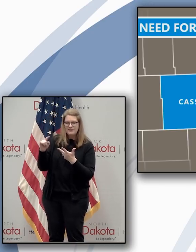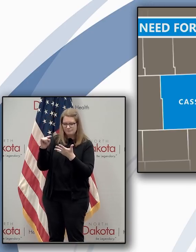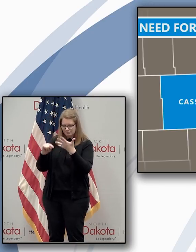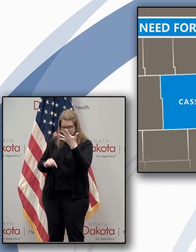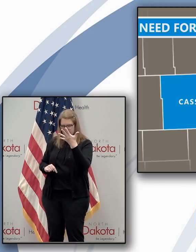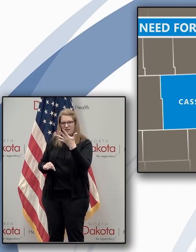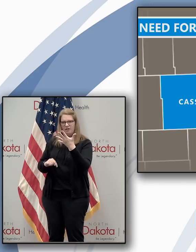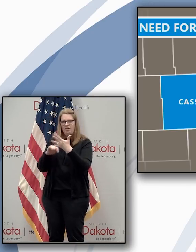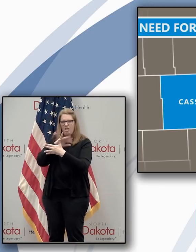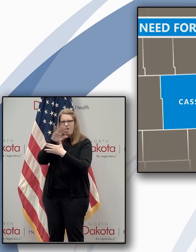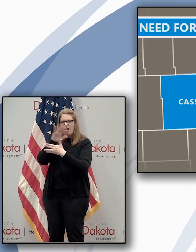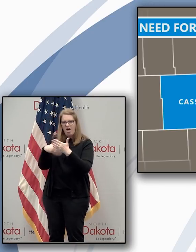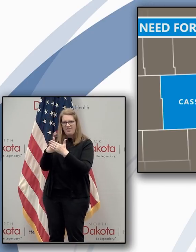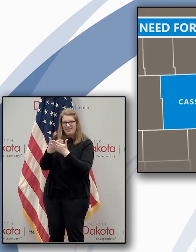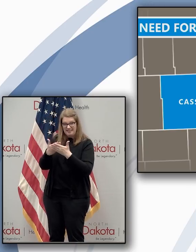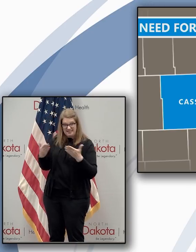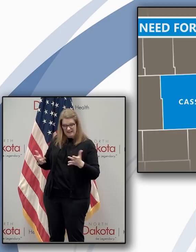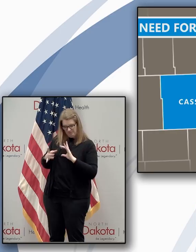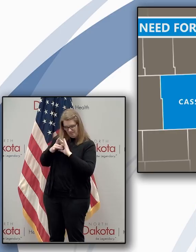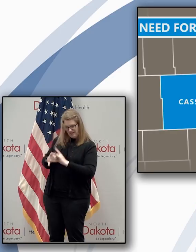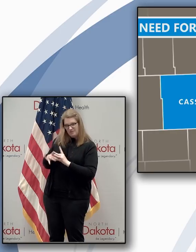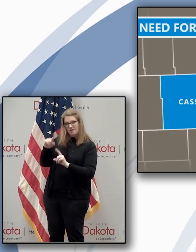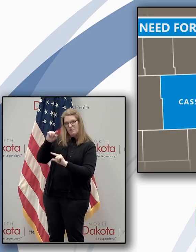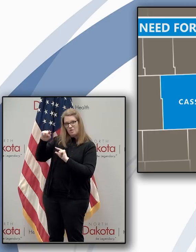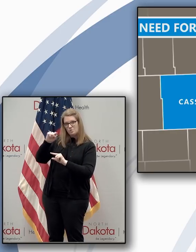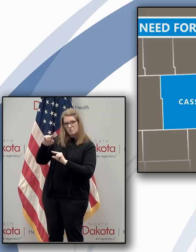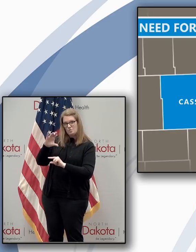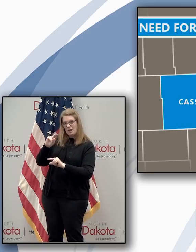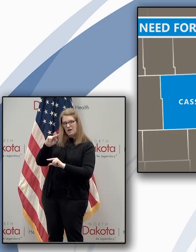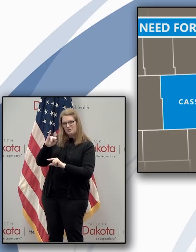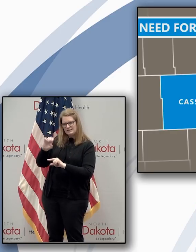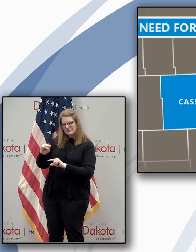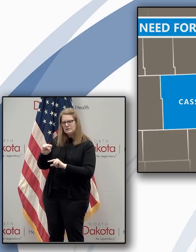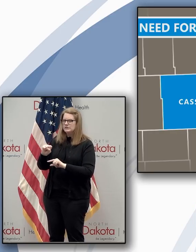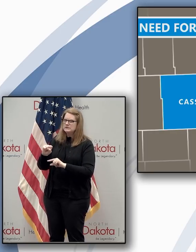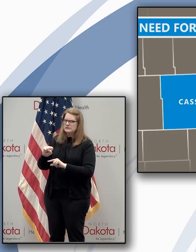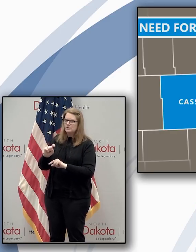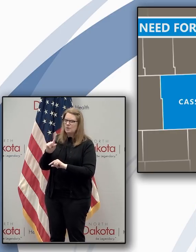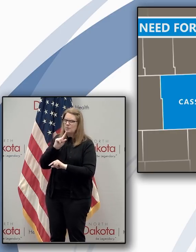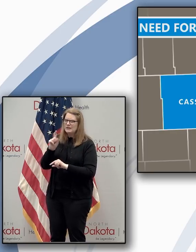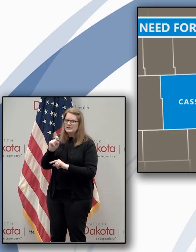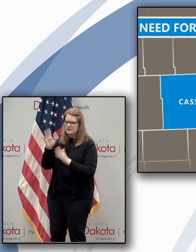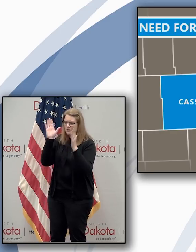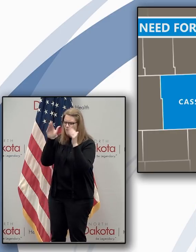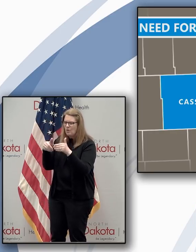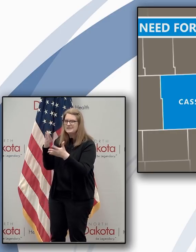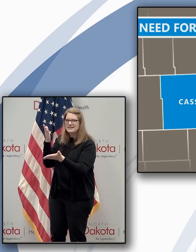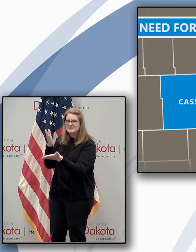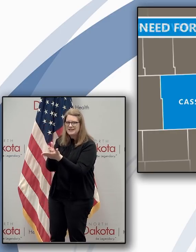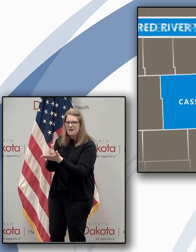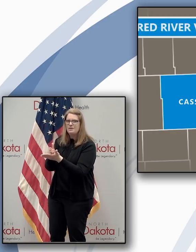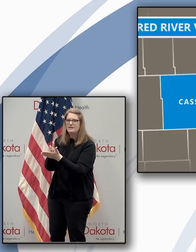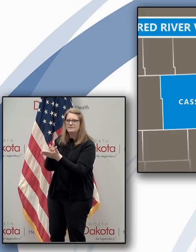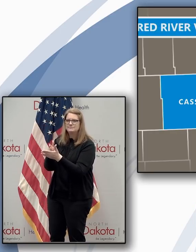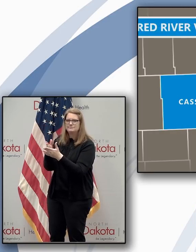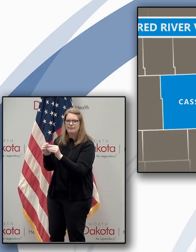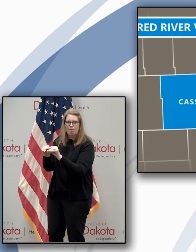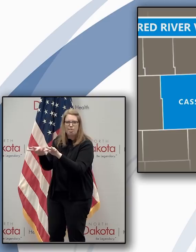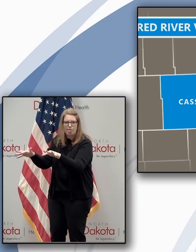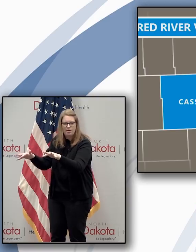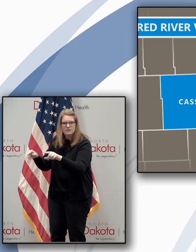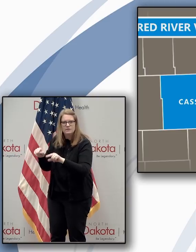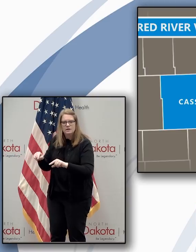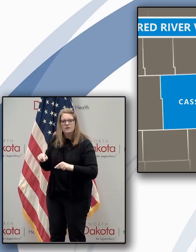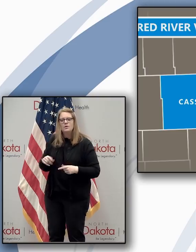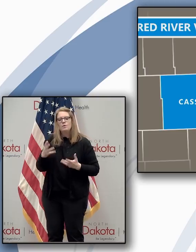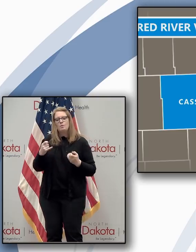over, we need to focus on these two counties. And the key of what we want to try to accomplish here is a